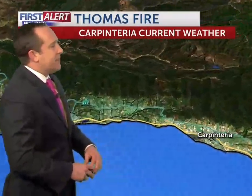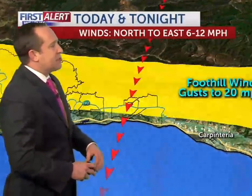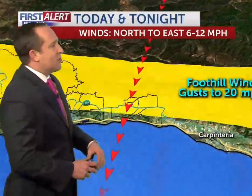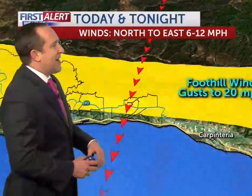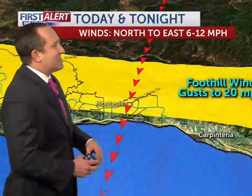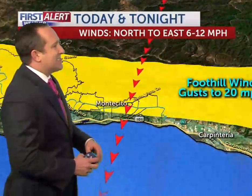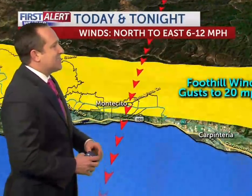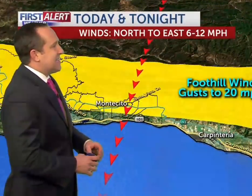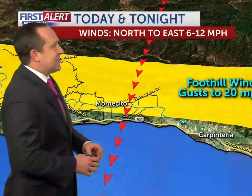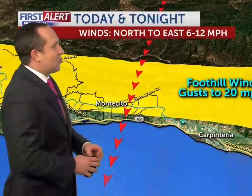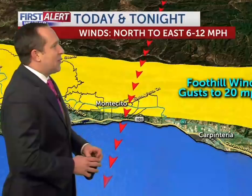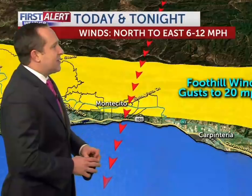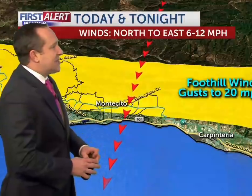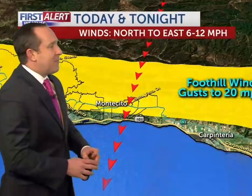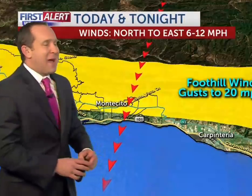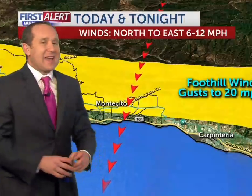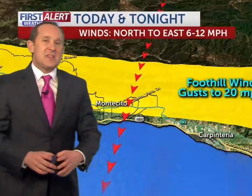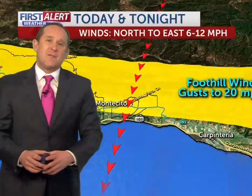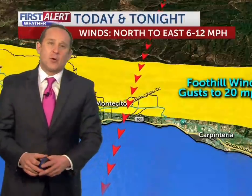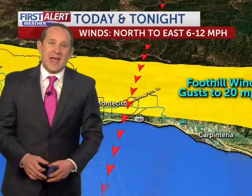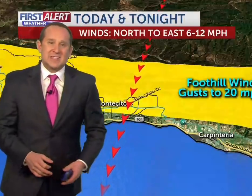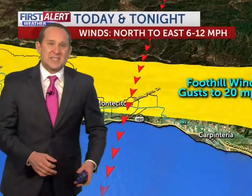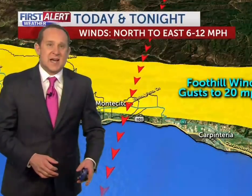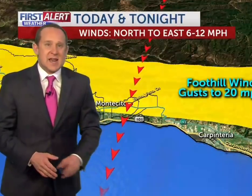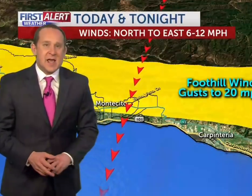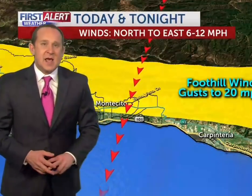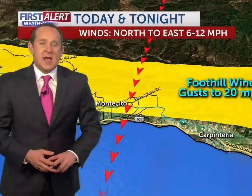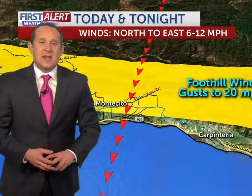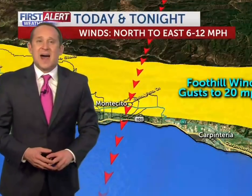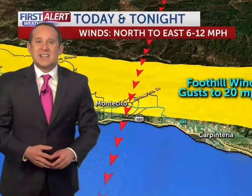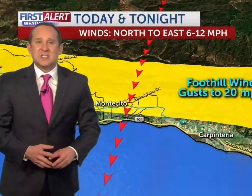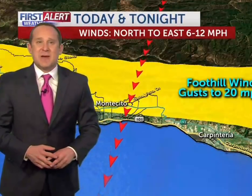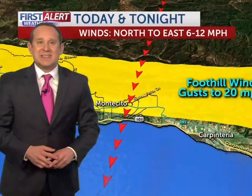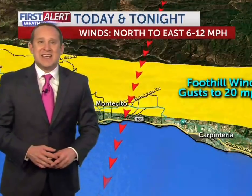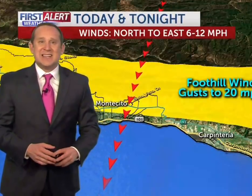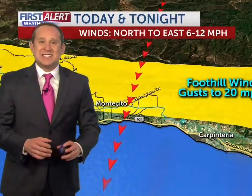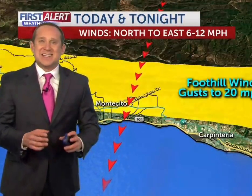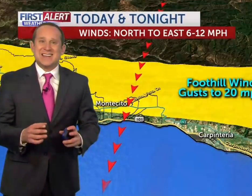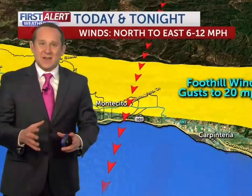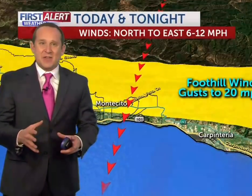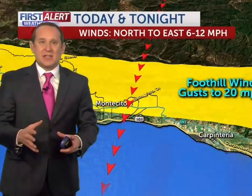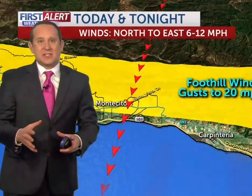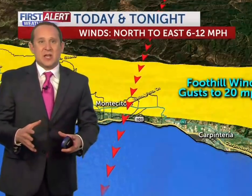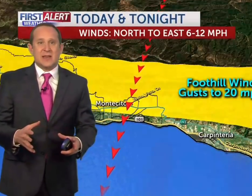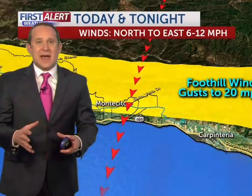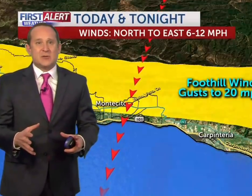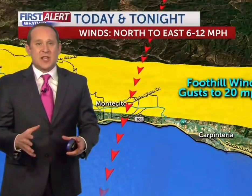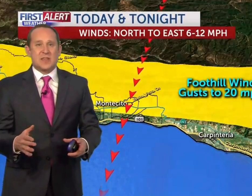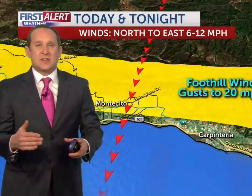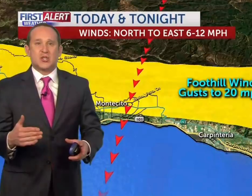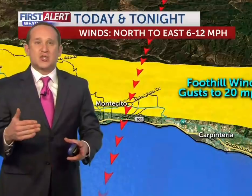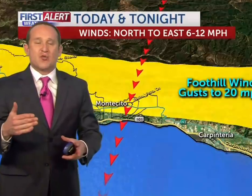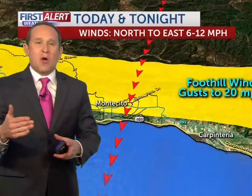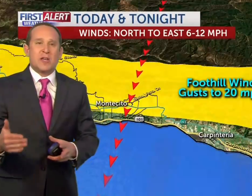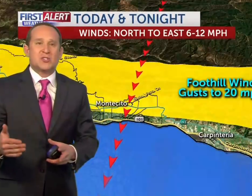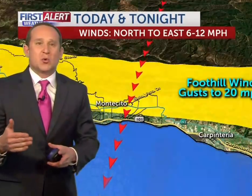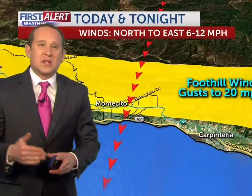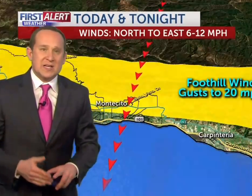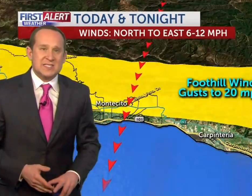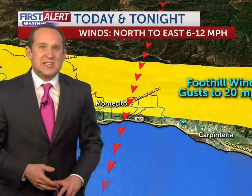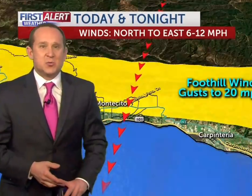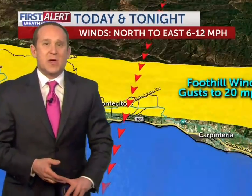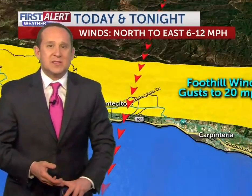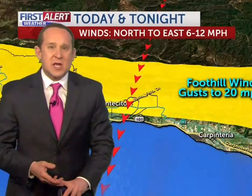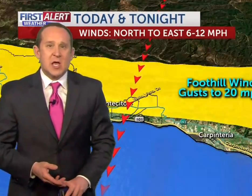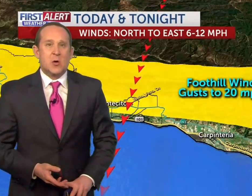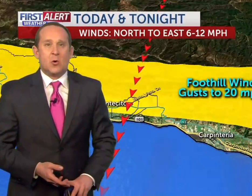43%, temperature at 68 degrees. Now back in the forecast tonight, not expecting any significant sundowners. I think the strongest